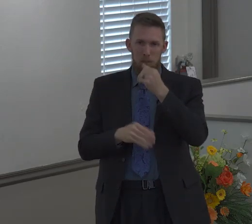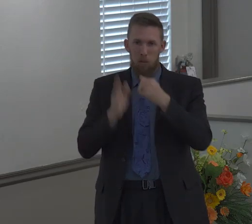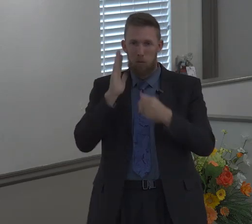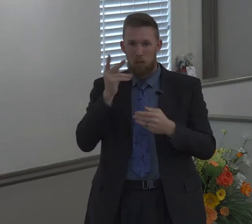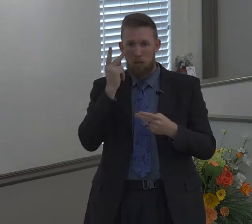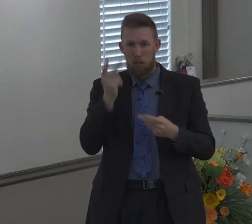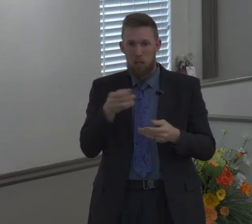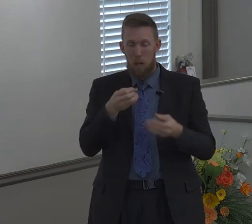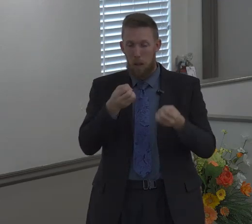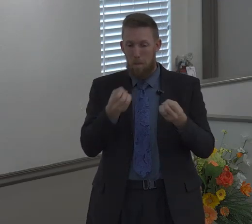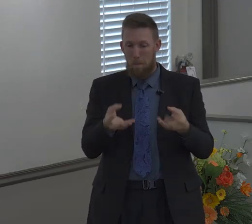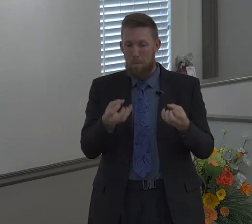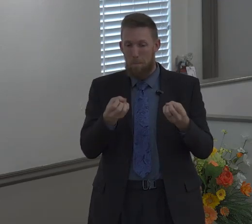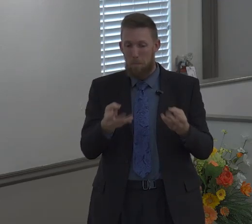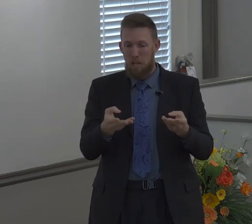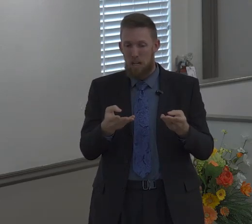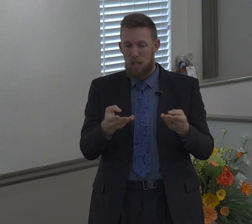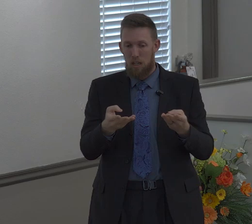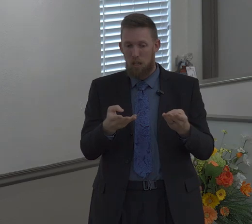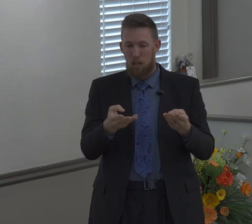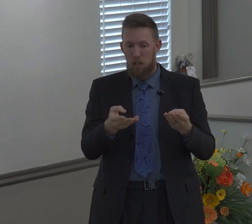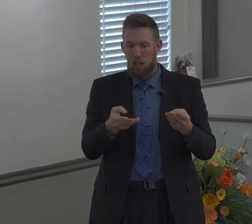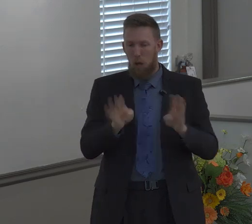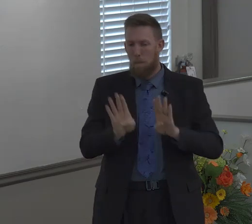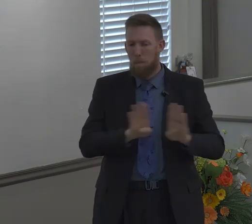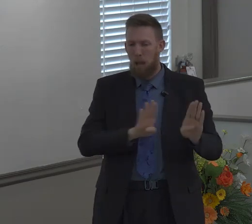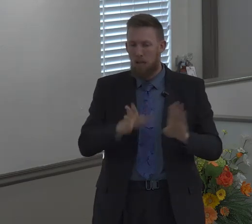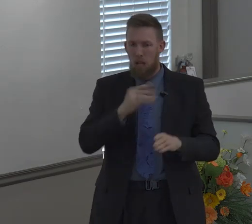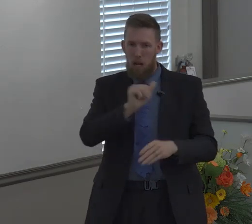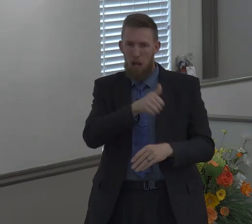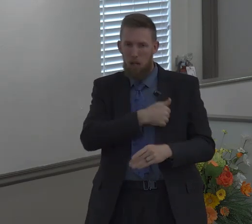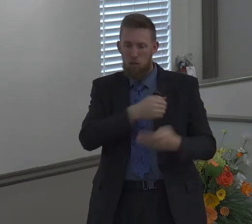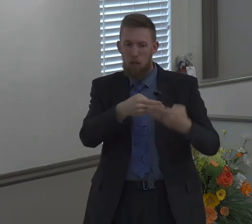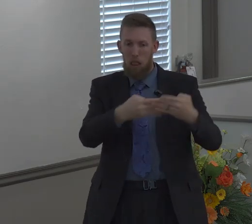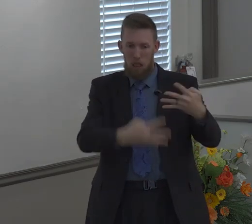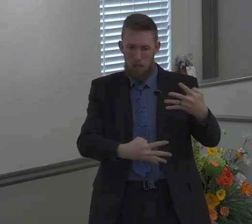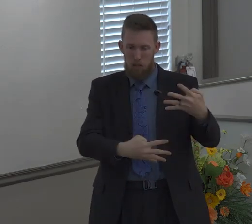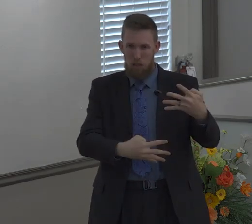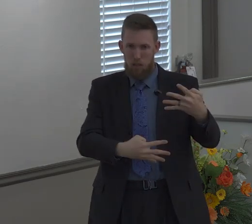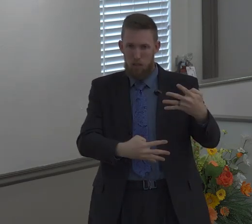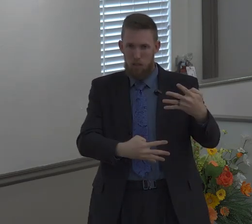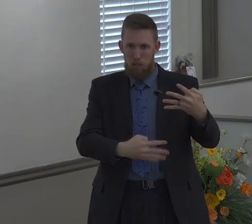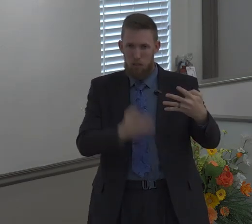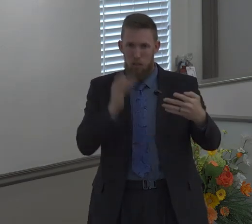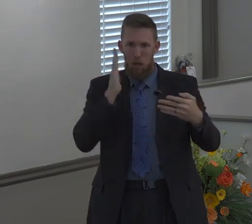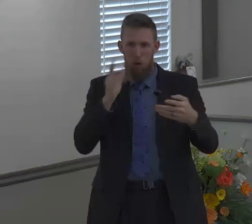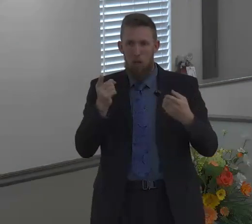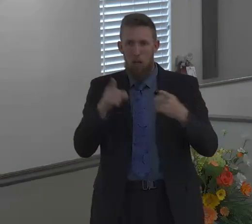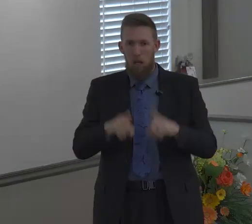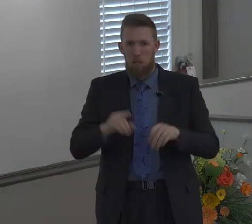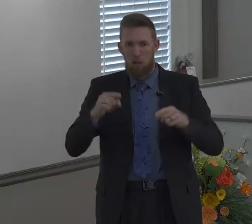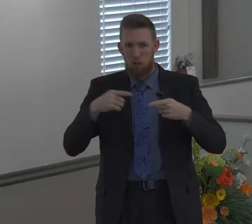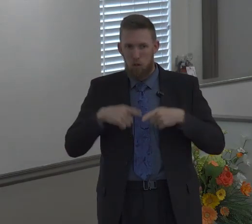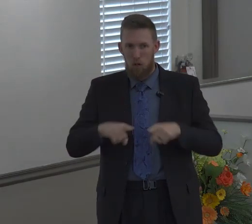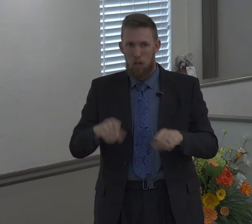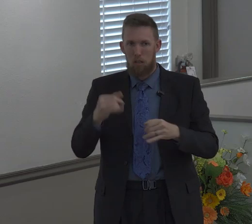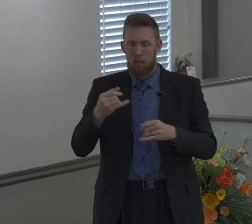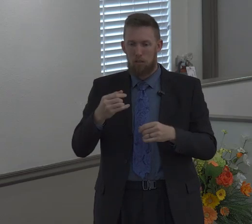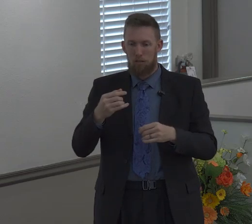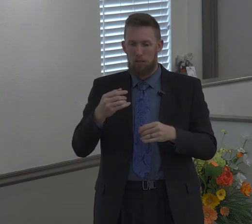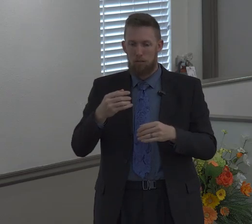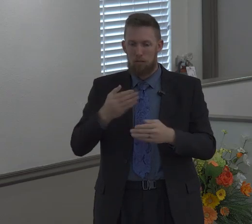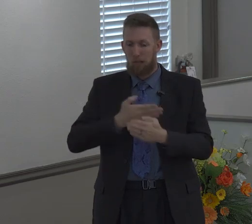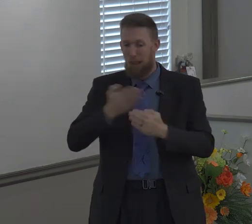6, you'll see a whole menu of behaviors and attitudes. All of those are prevalent